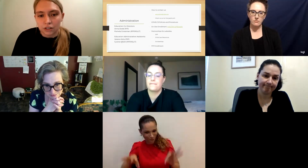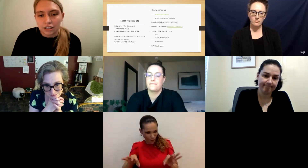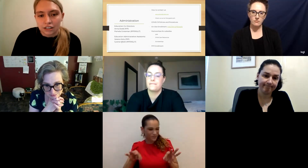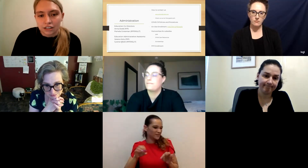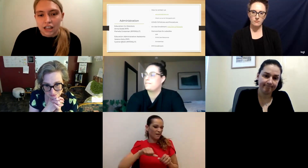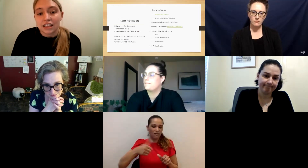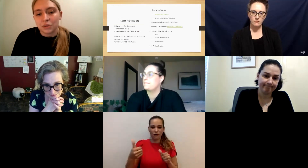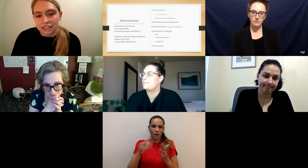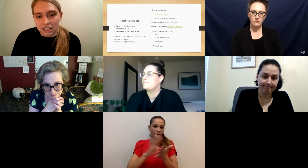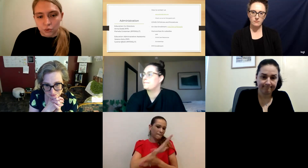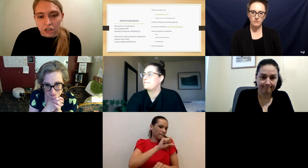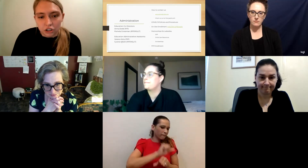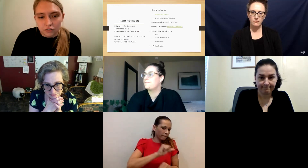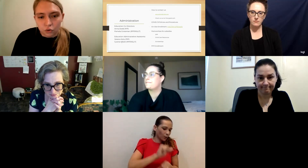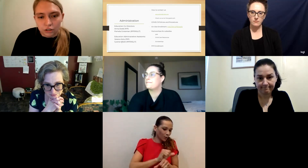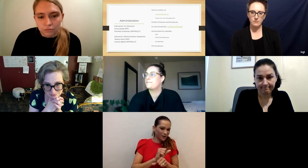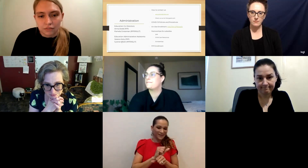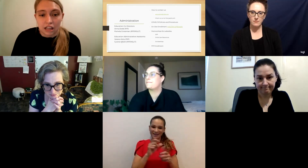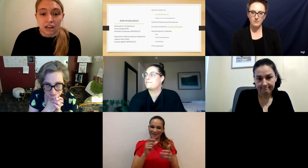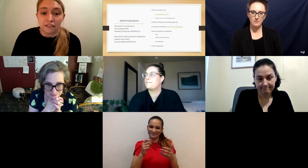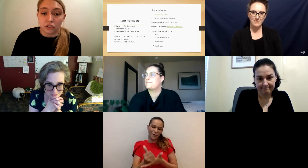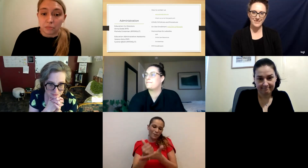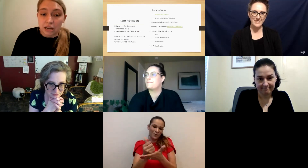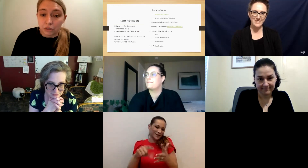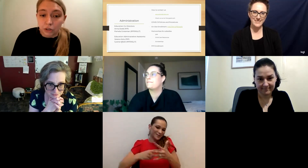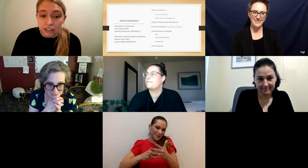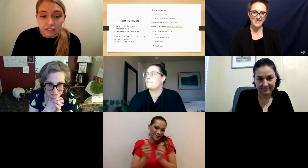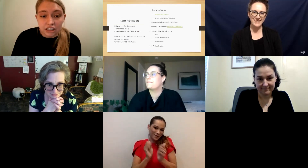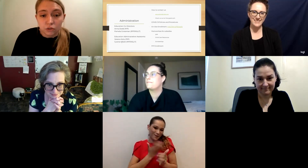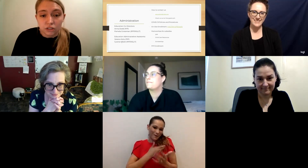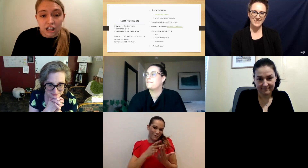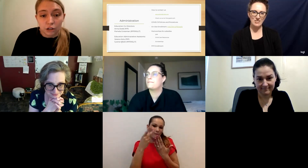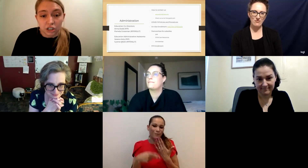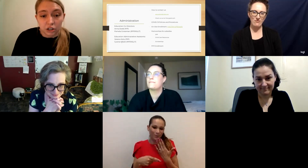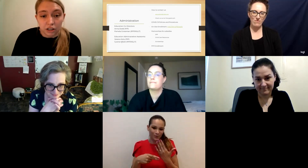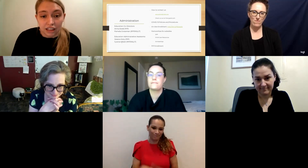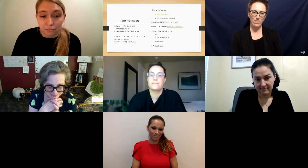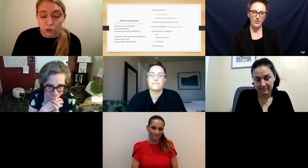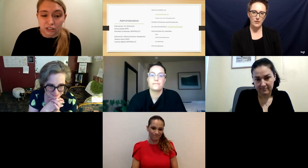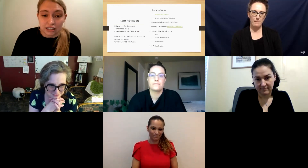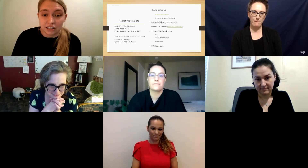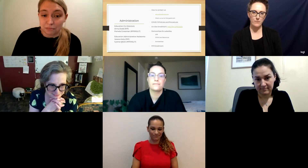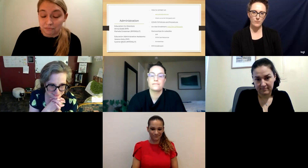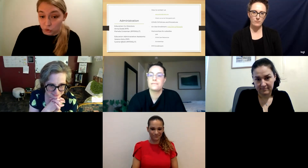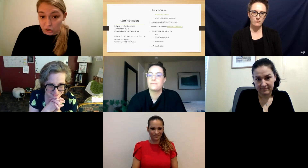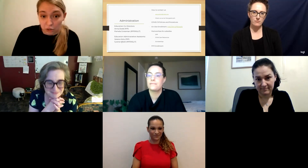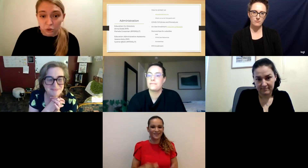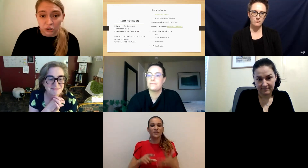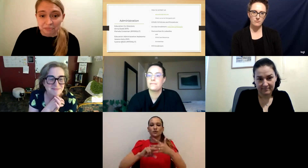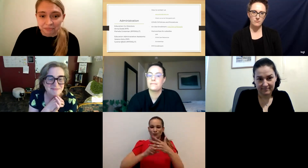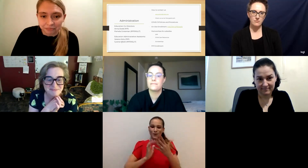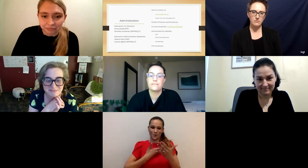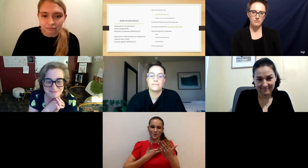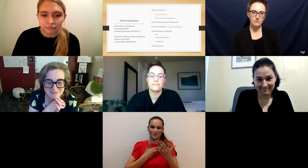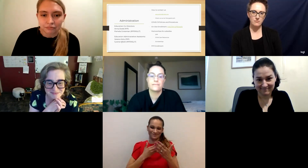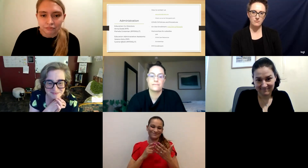you. And then we can send you another form and have all the paperwork given to you to help start with that process to join our